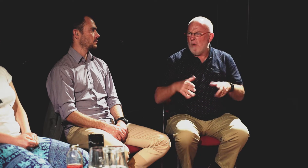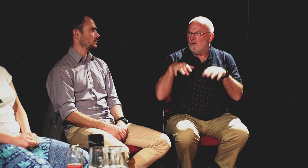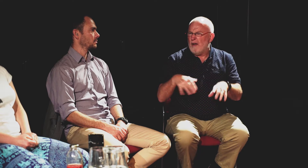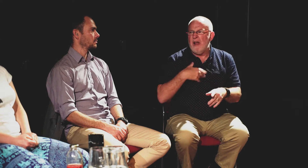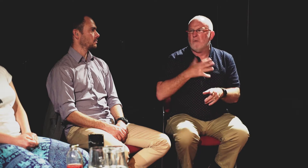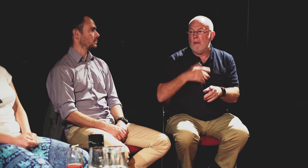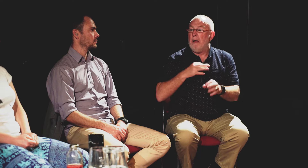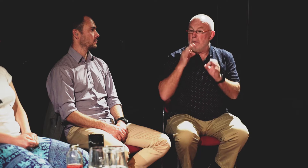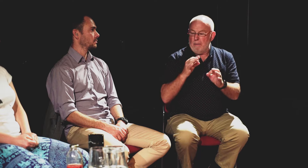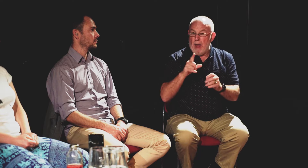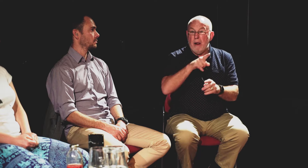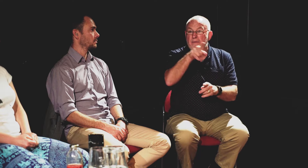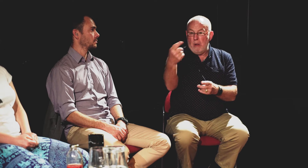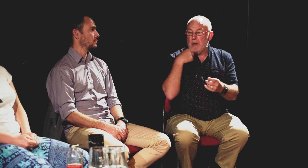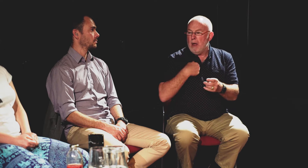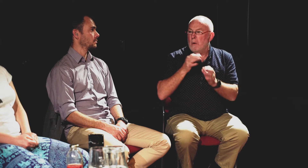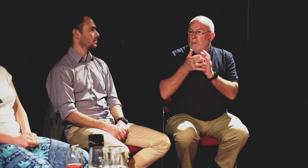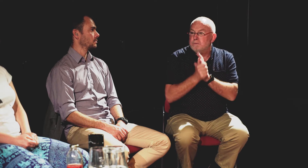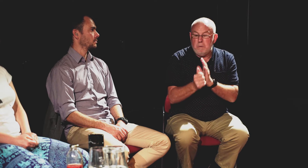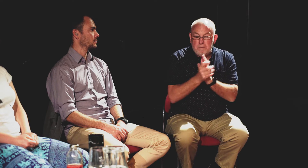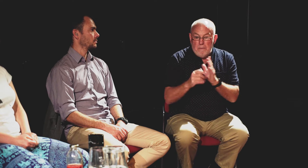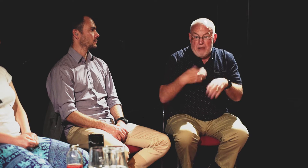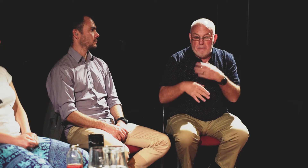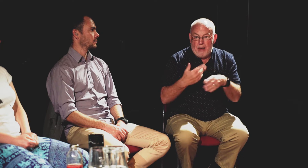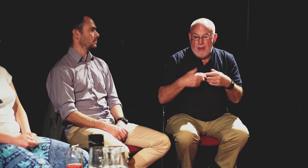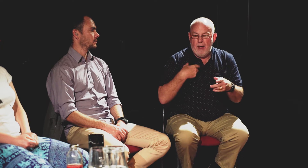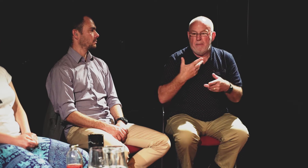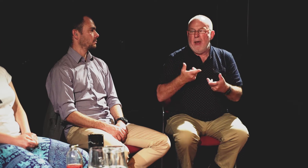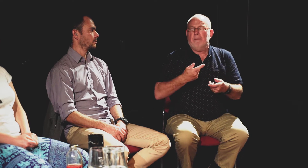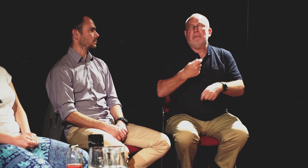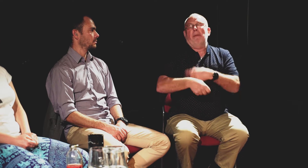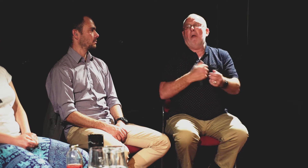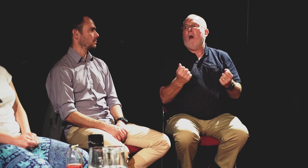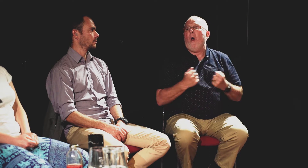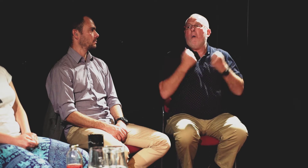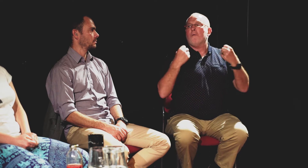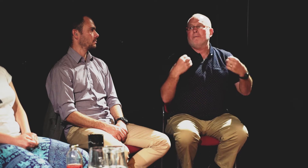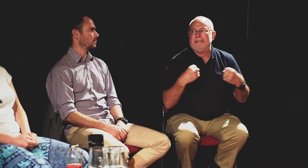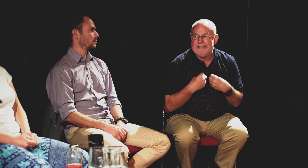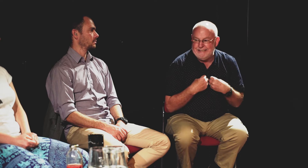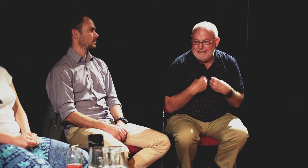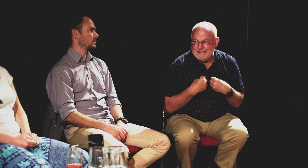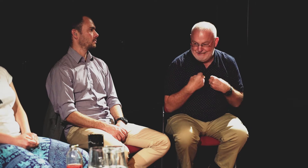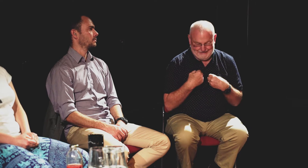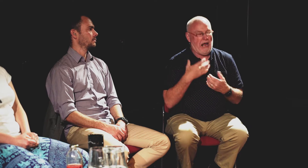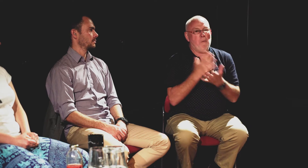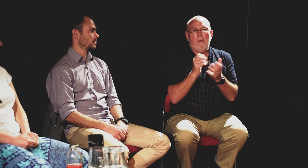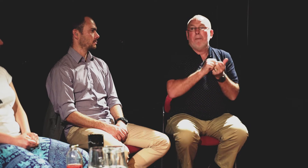So I used to think it was quite a rough way of working, but then as I became more skilled, I sort of started my own business for a